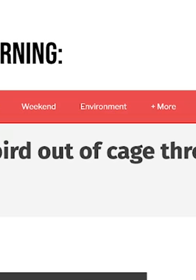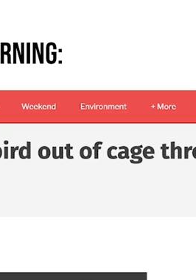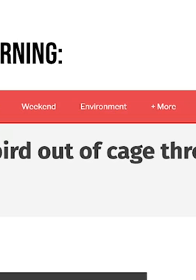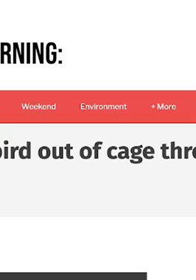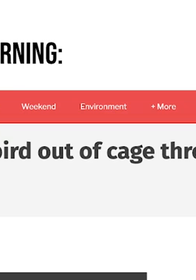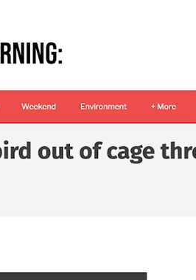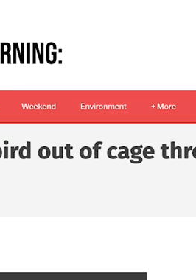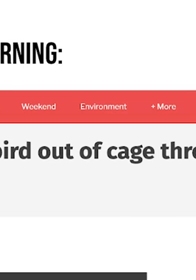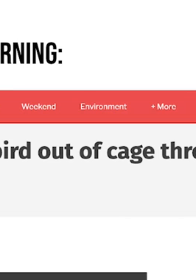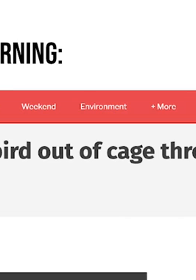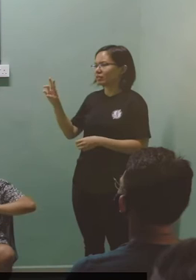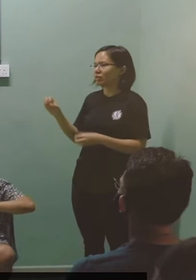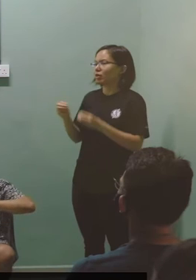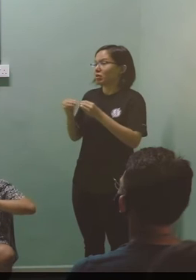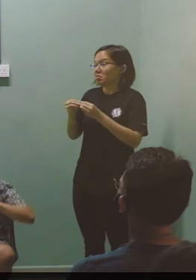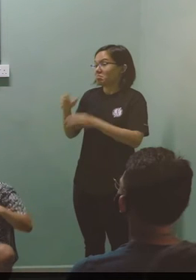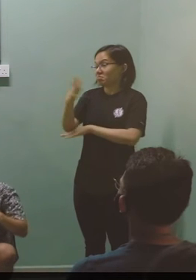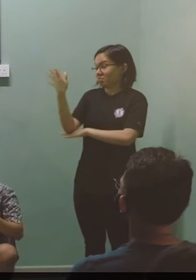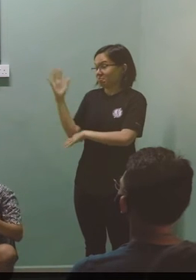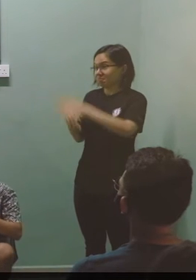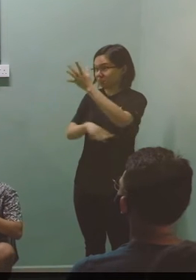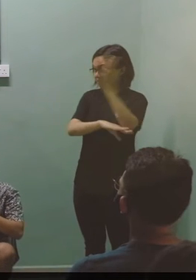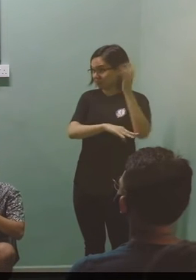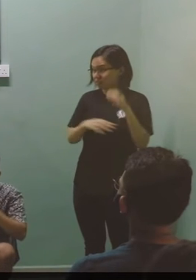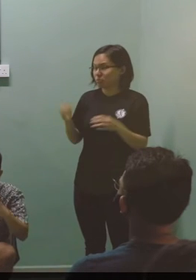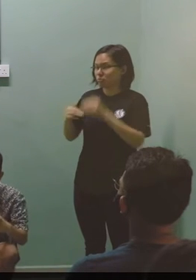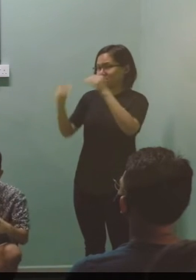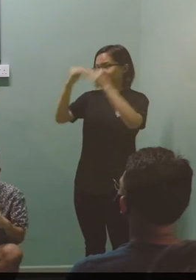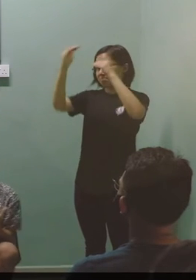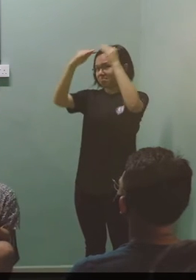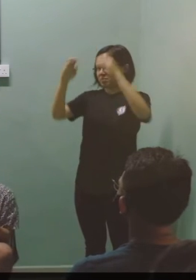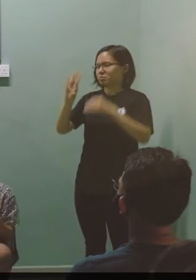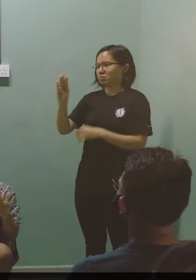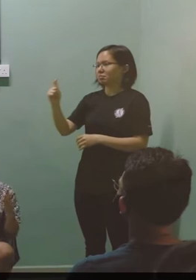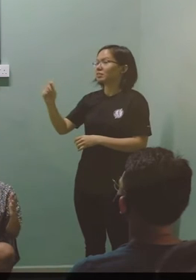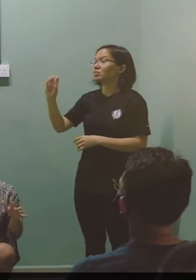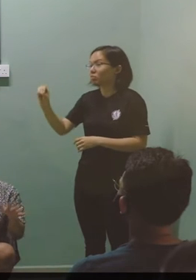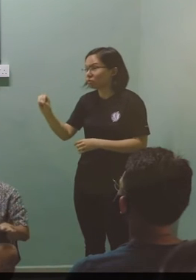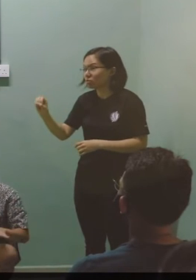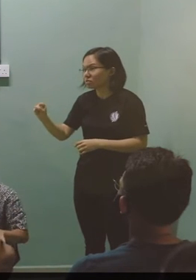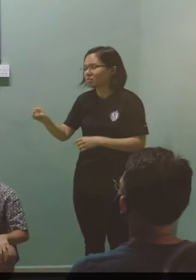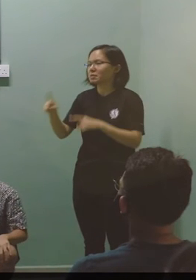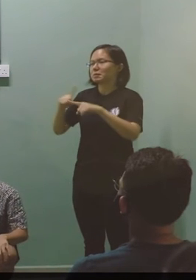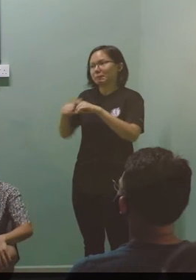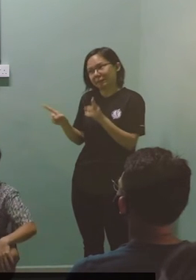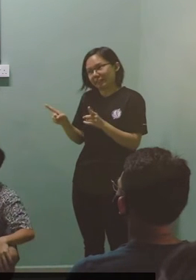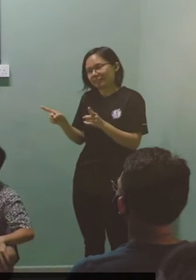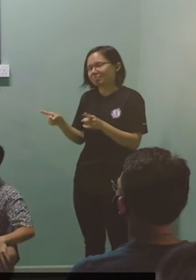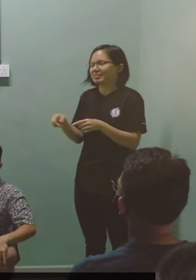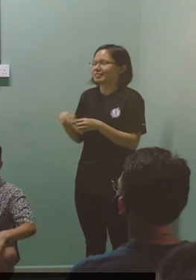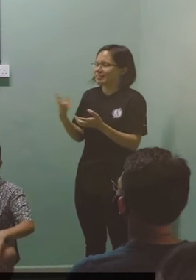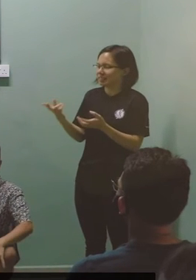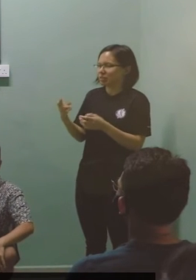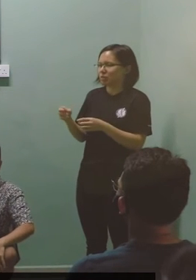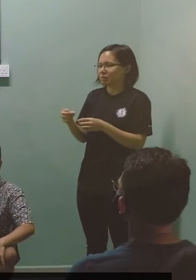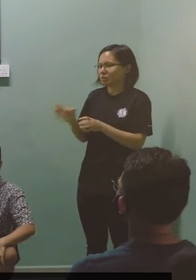BTOs, correct? But when we build BTOs over the forest, we create a lot of human nature overlap. And things